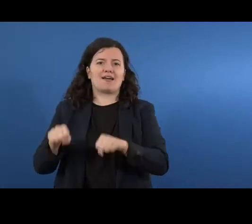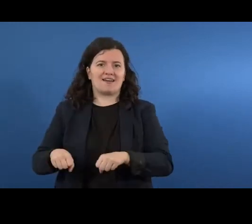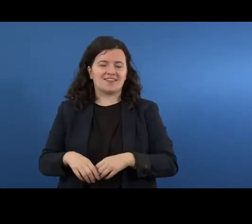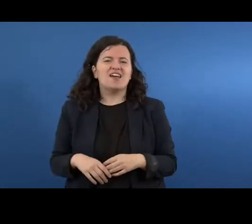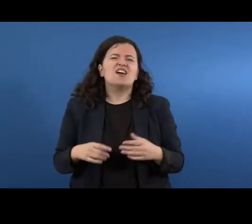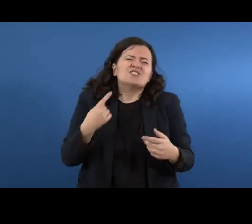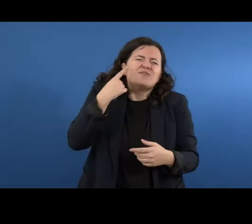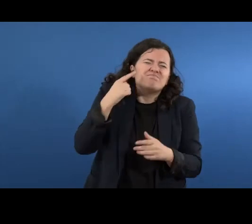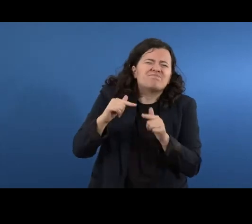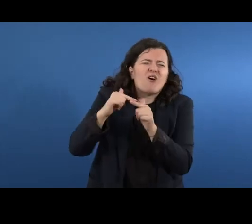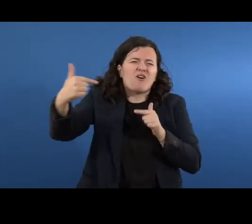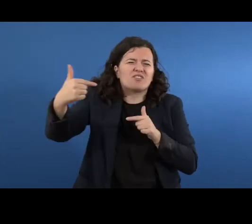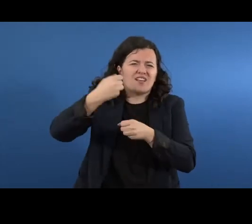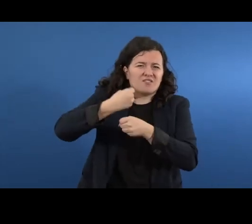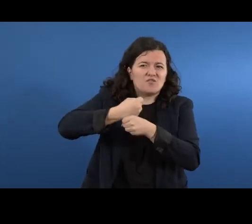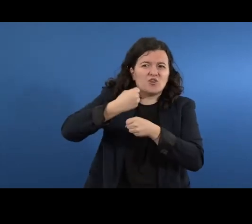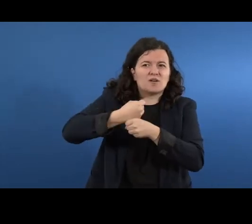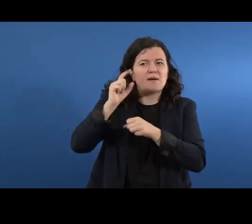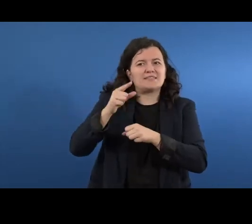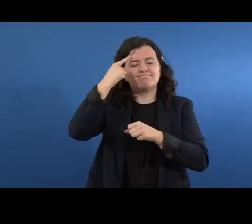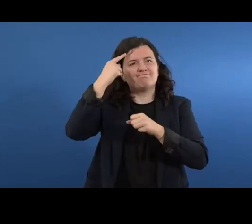and teleworking are